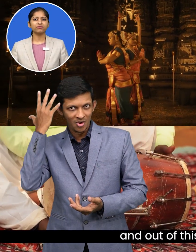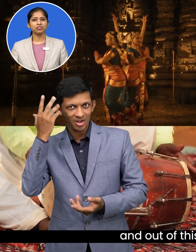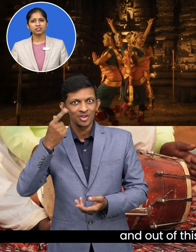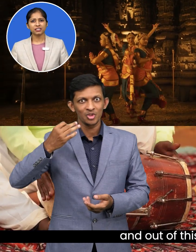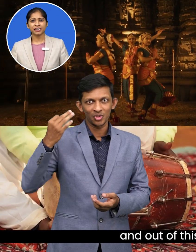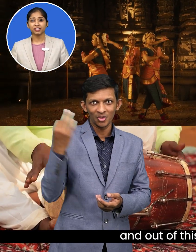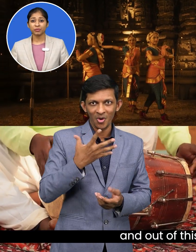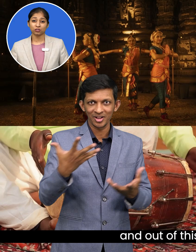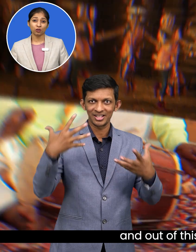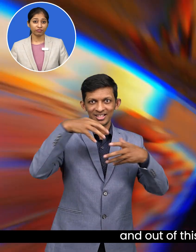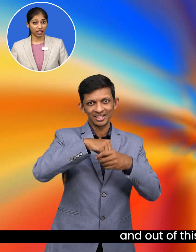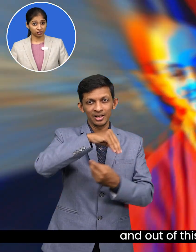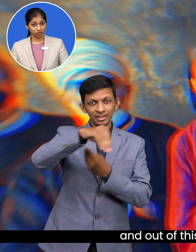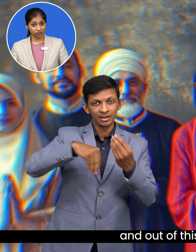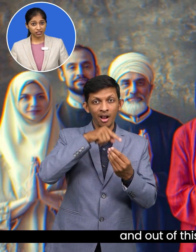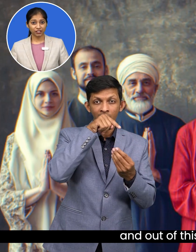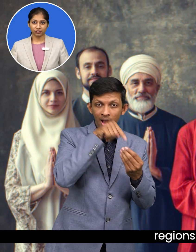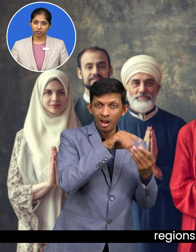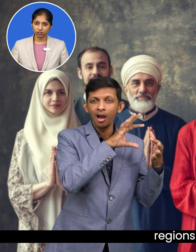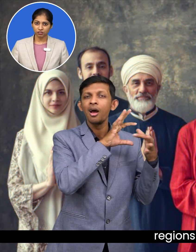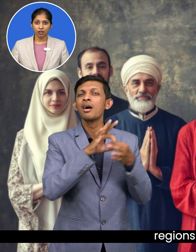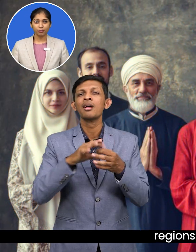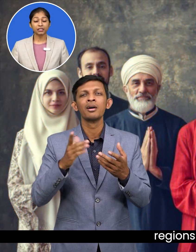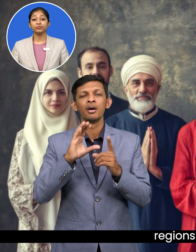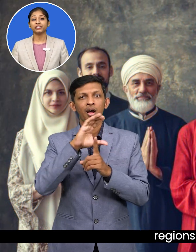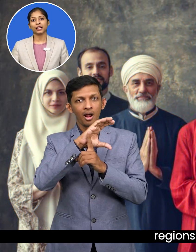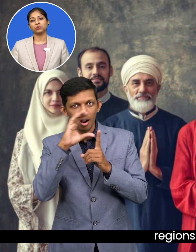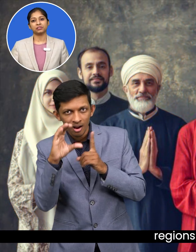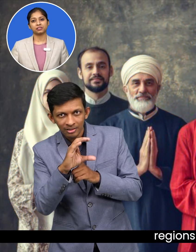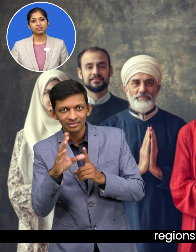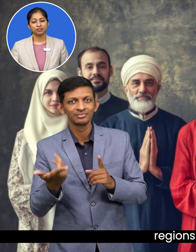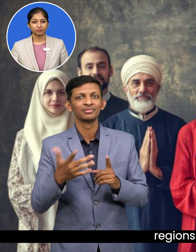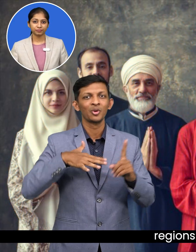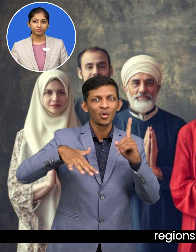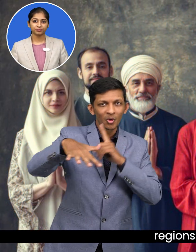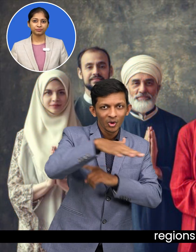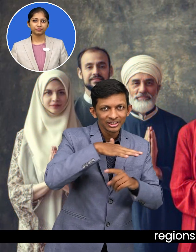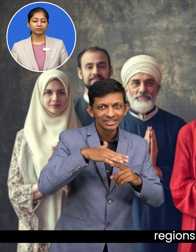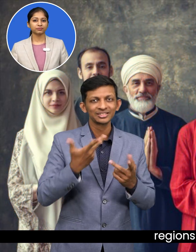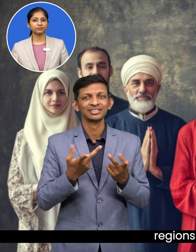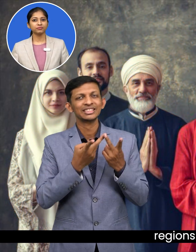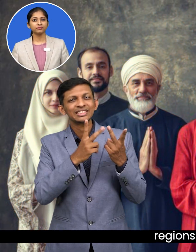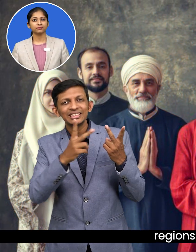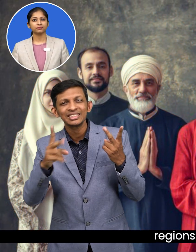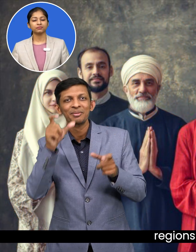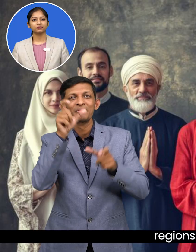out of this intermixing of cultures, regions become diverse.